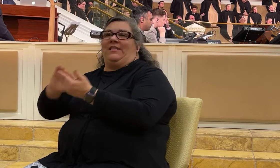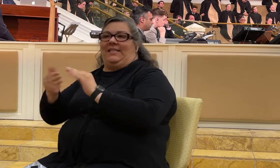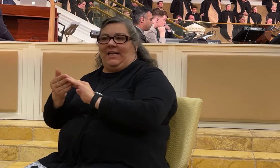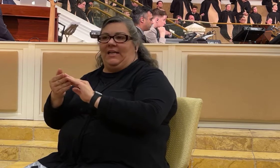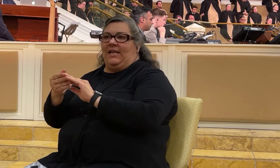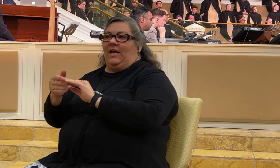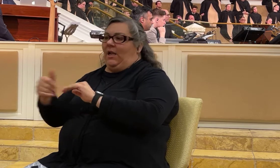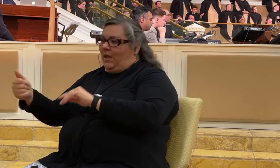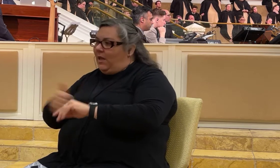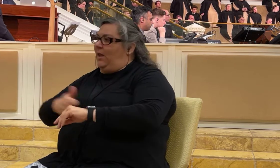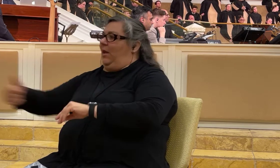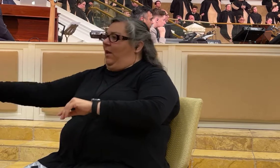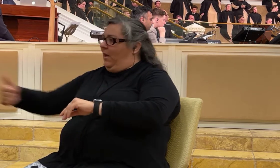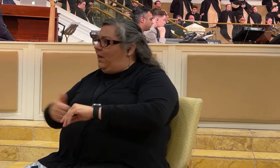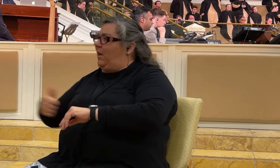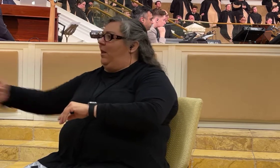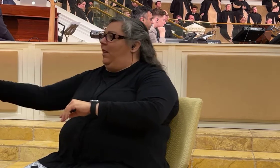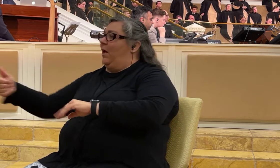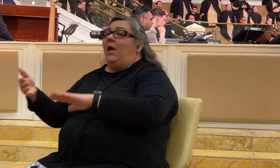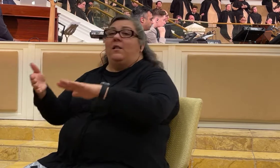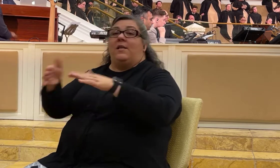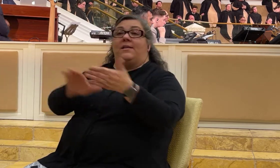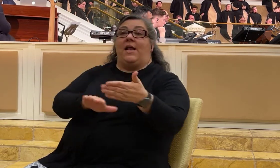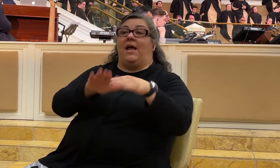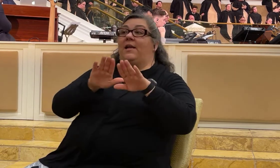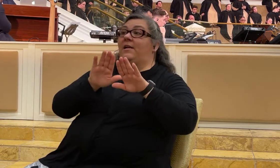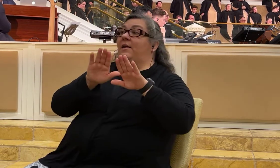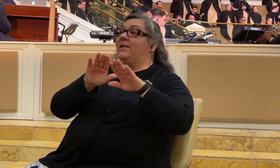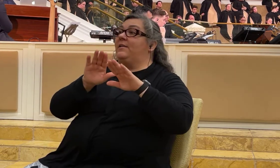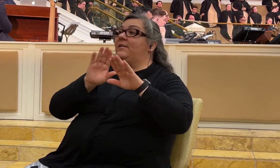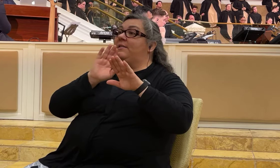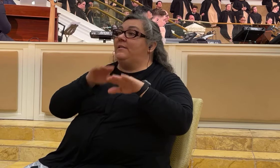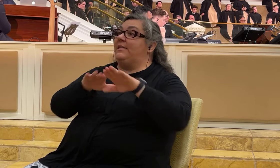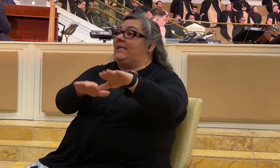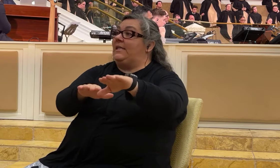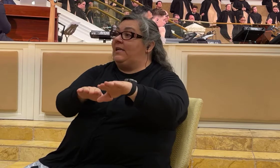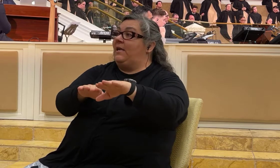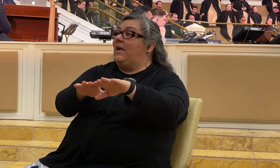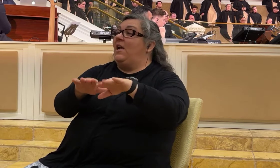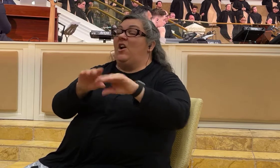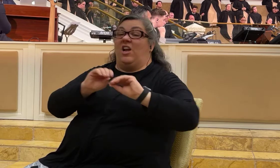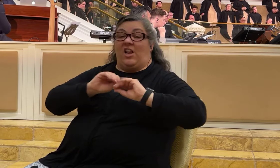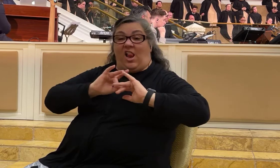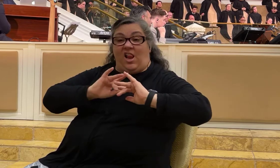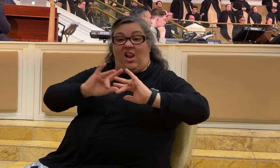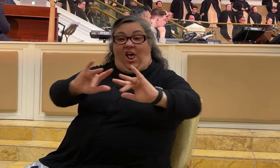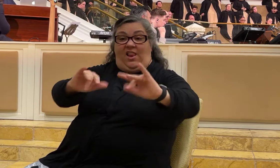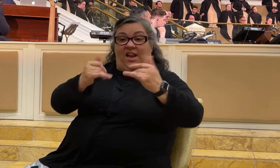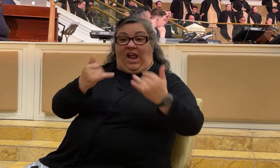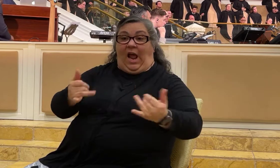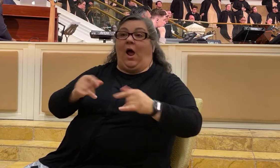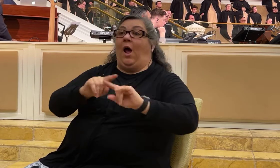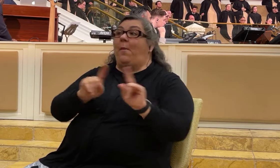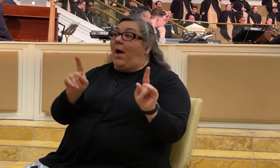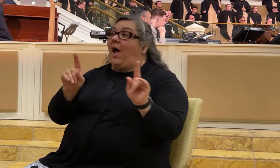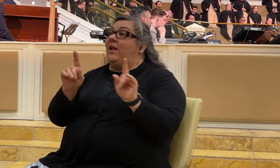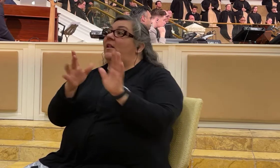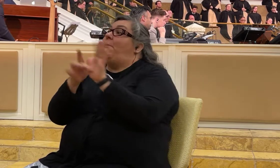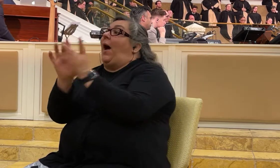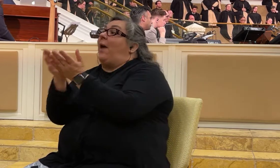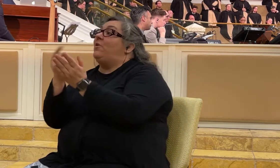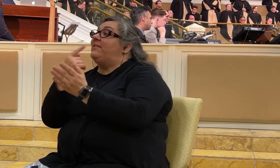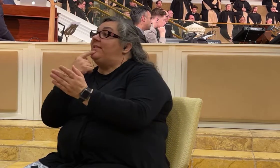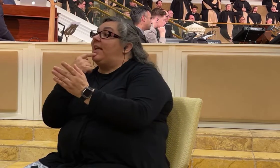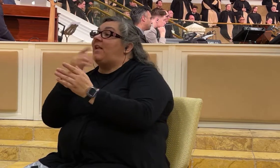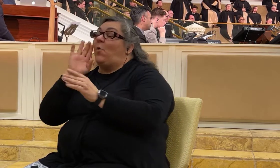Sea, there's nothing there now. The prophecy tells us that will open up, and there will be great shipping and fishing